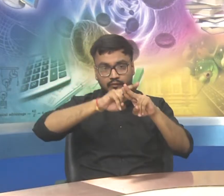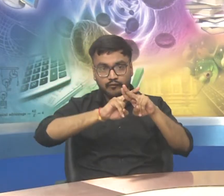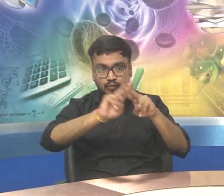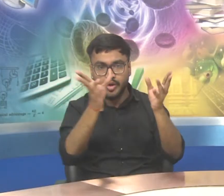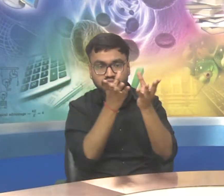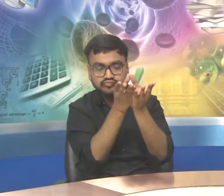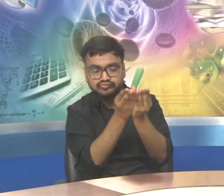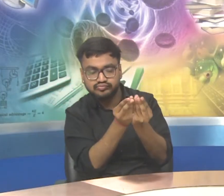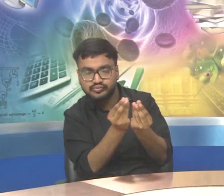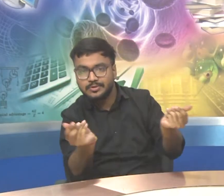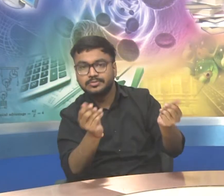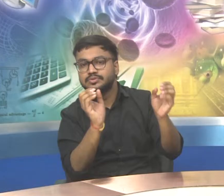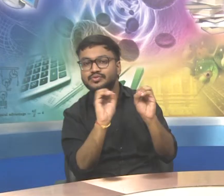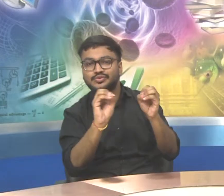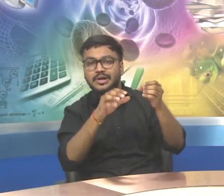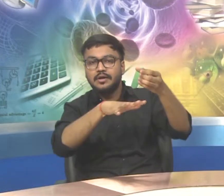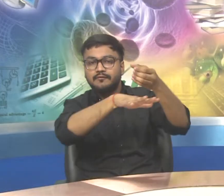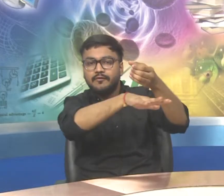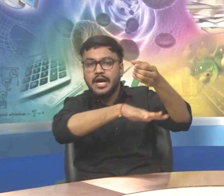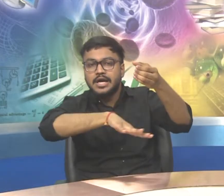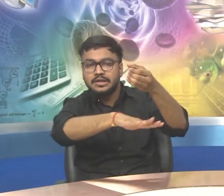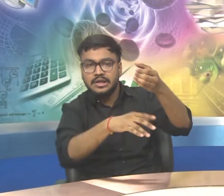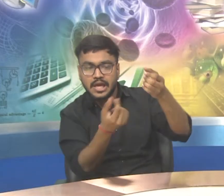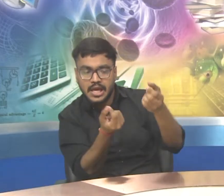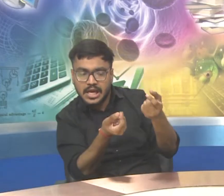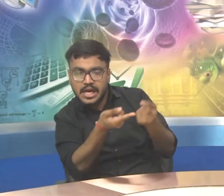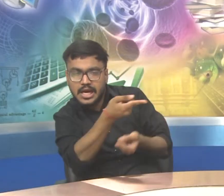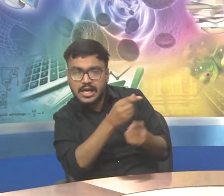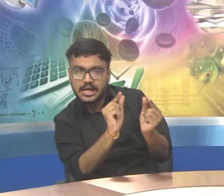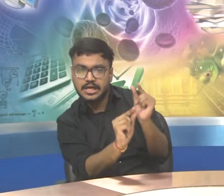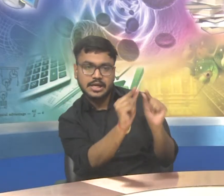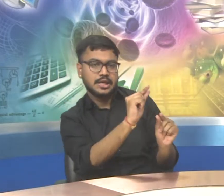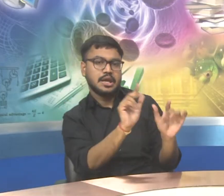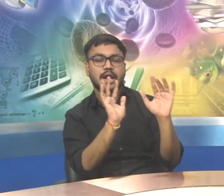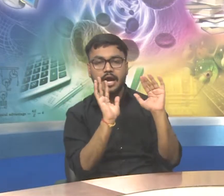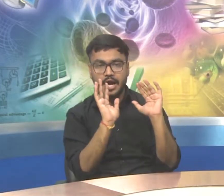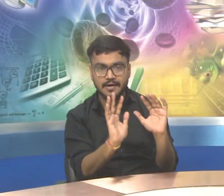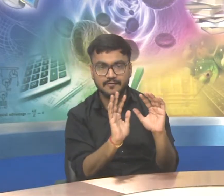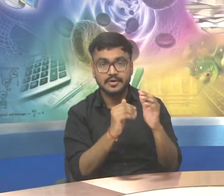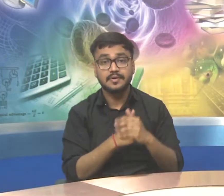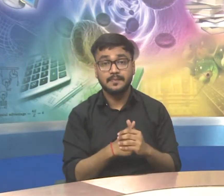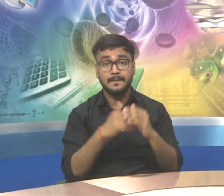Particles settle down when the mixture is left undisturbed,